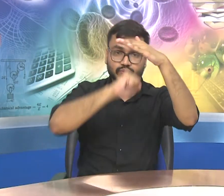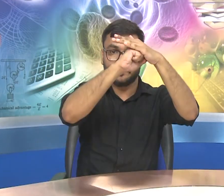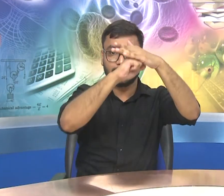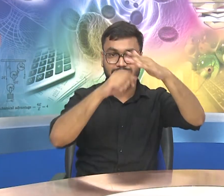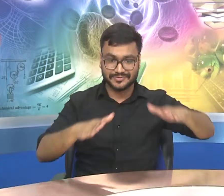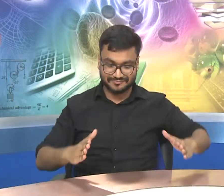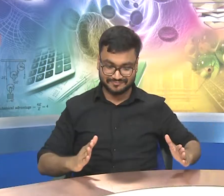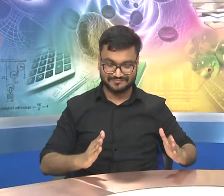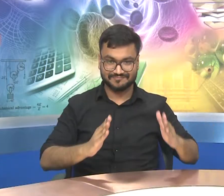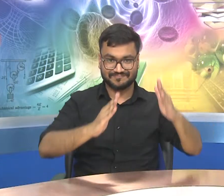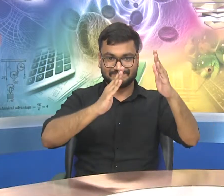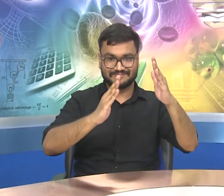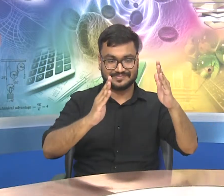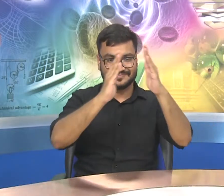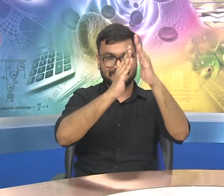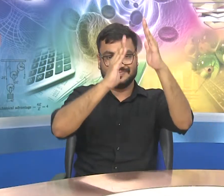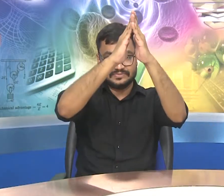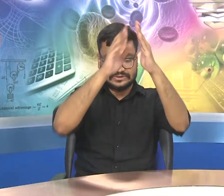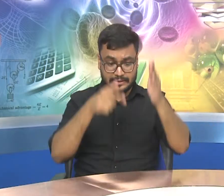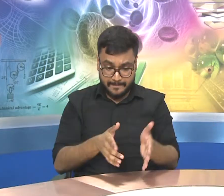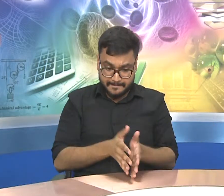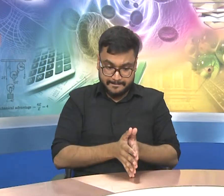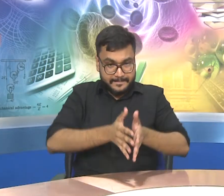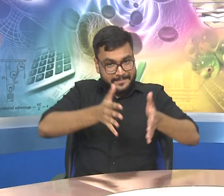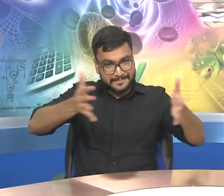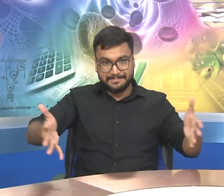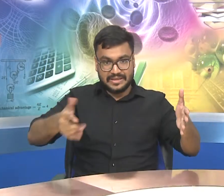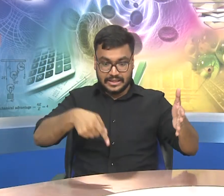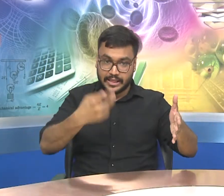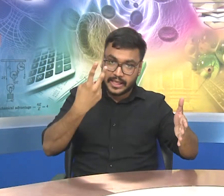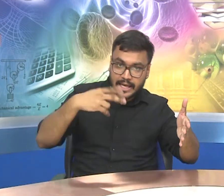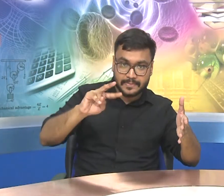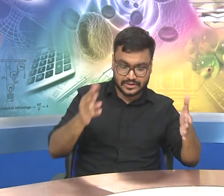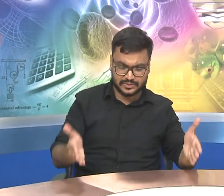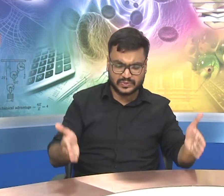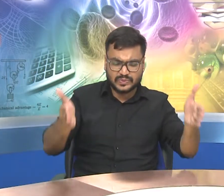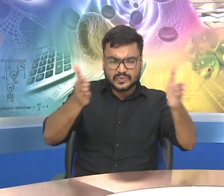herbivore and then carnivore and top carnivore levels.